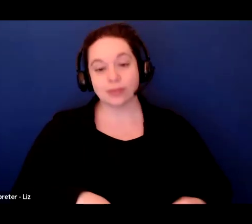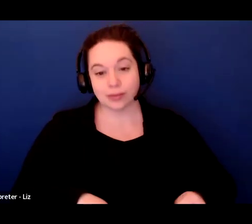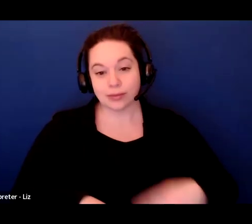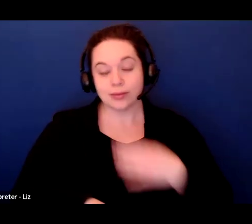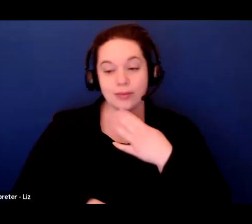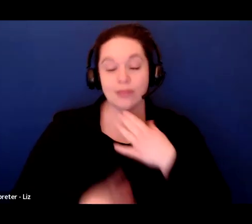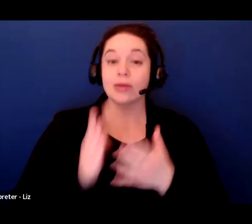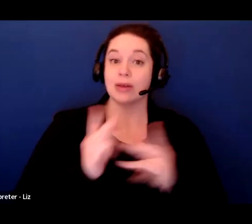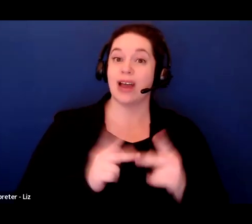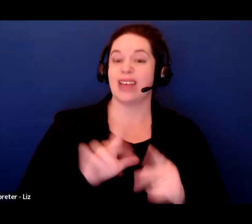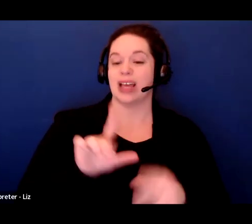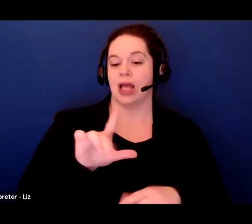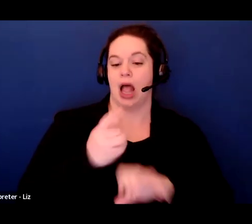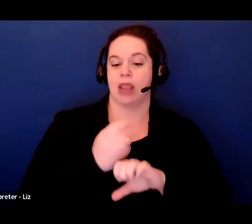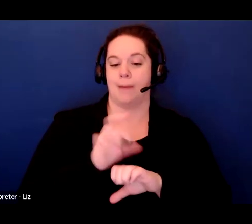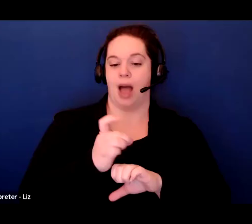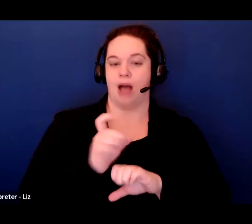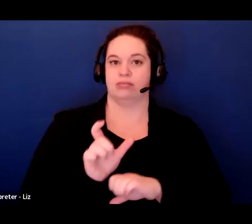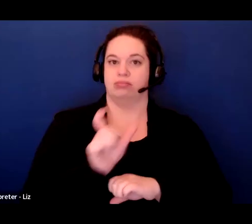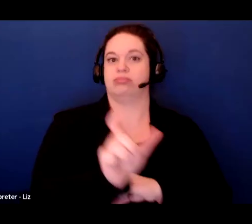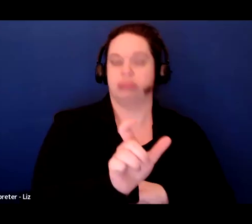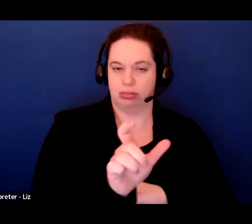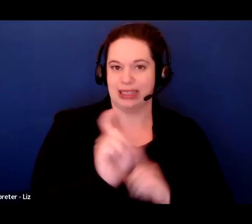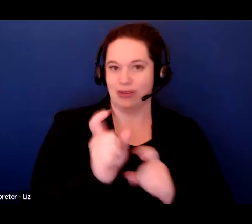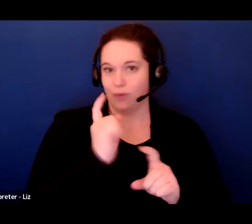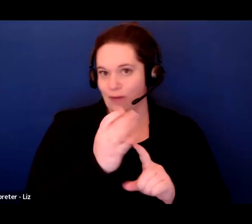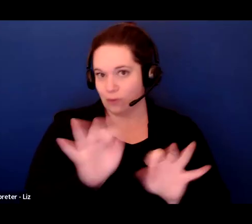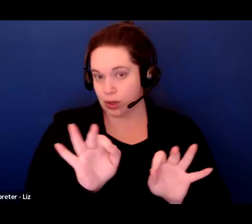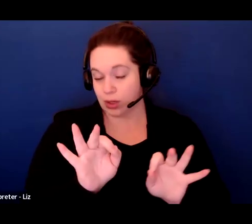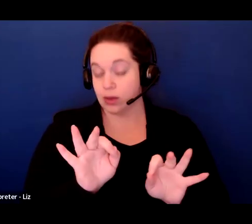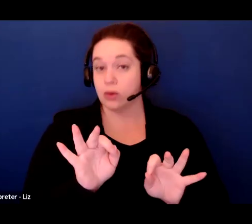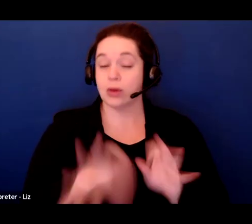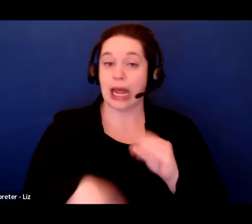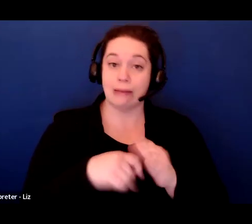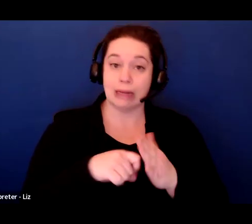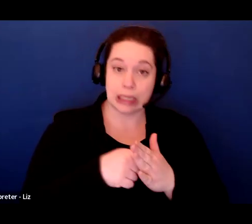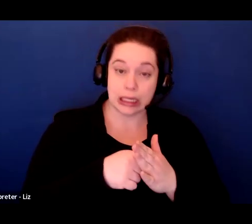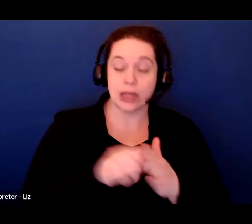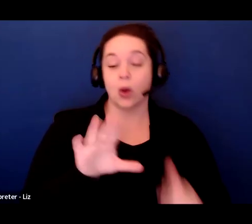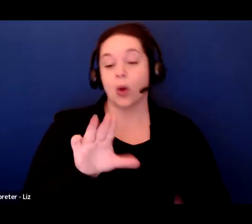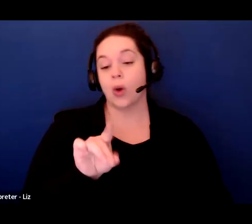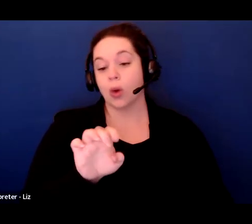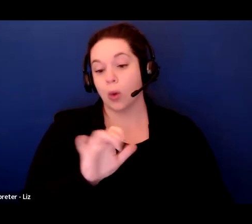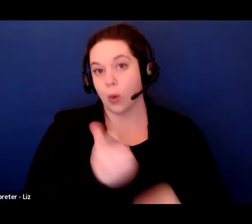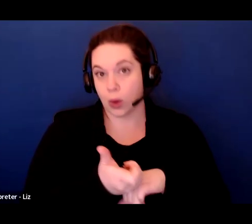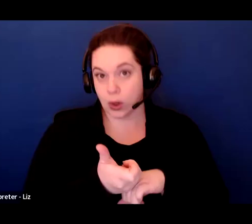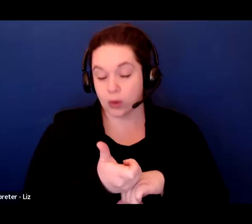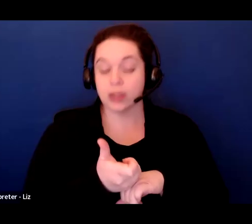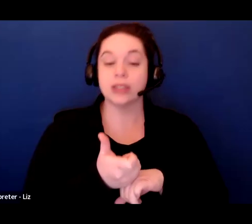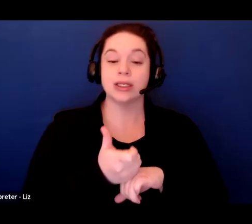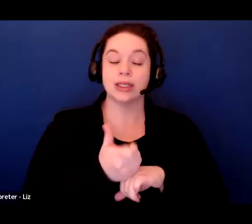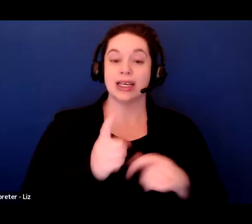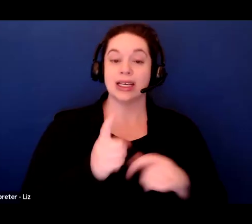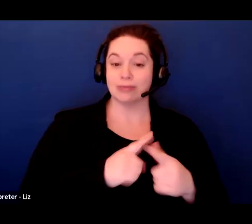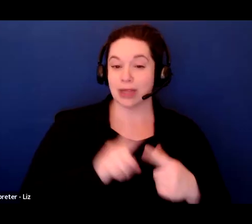places will give these little lock boxes to you for free, or what you can put a key in there. They might have a code in there, so that they